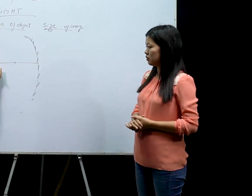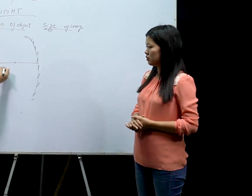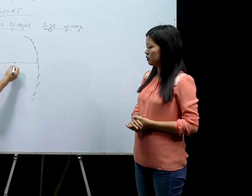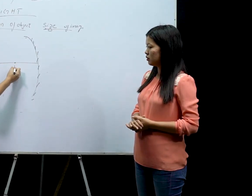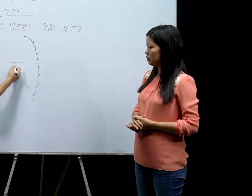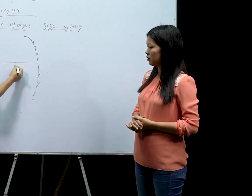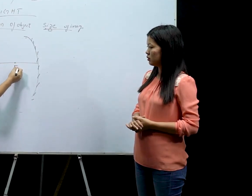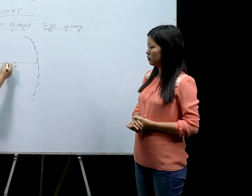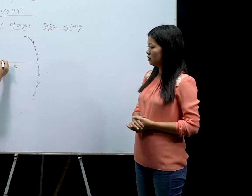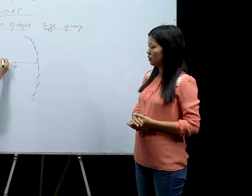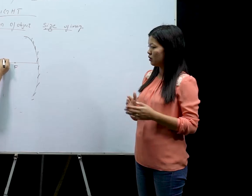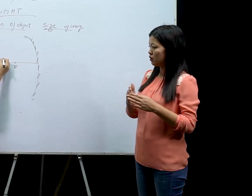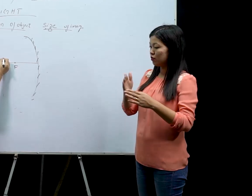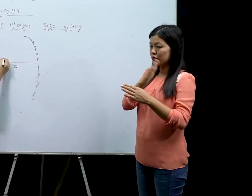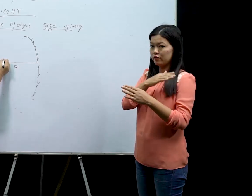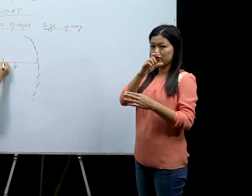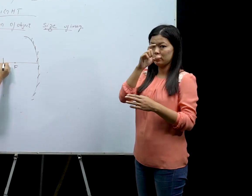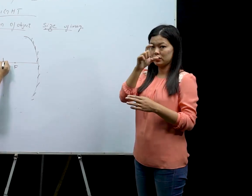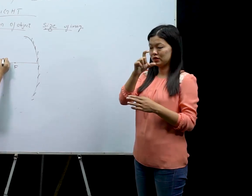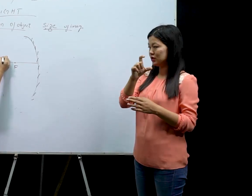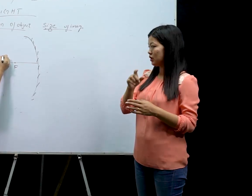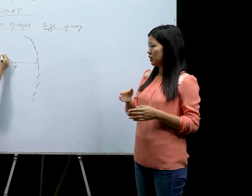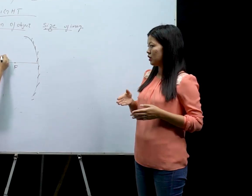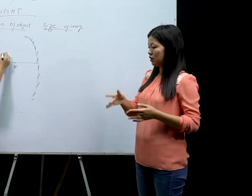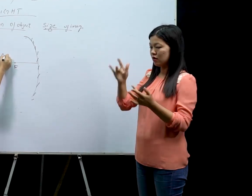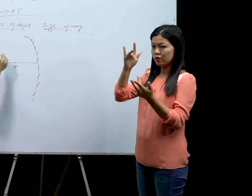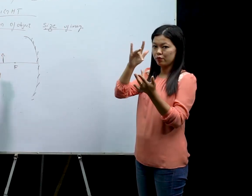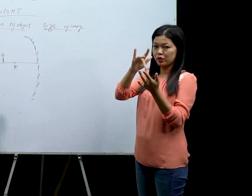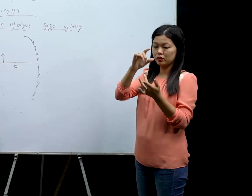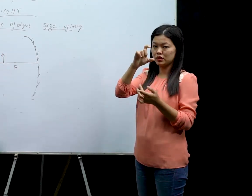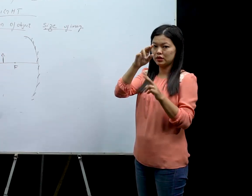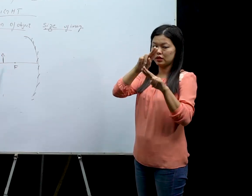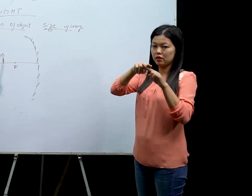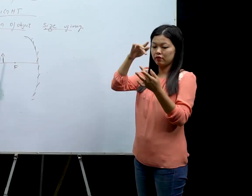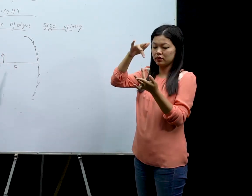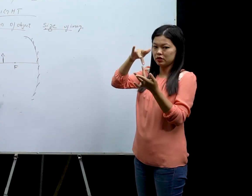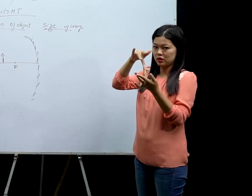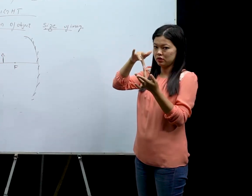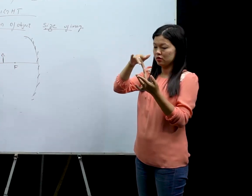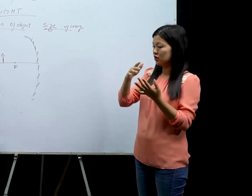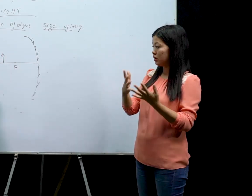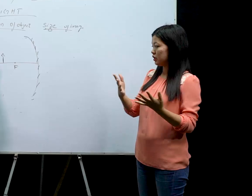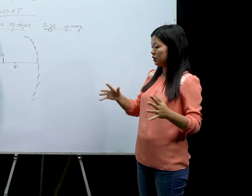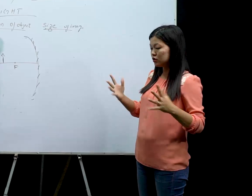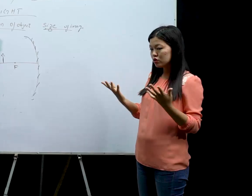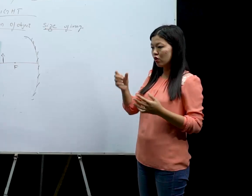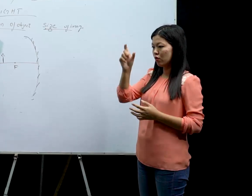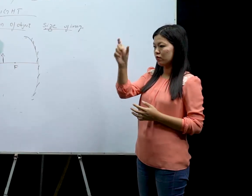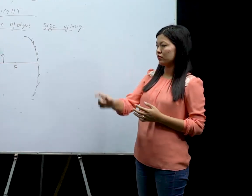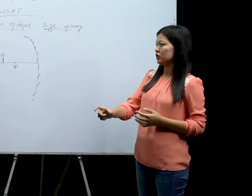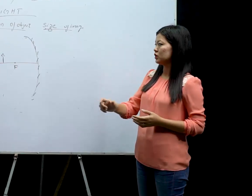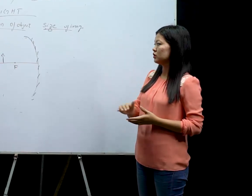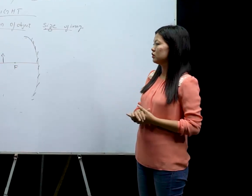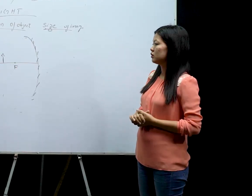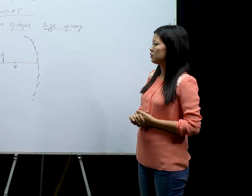right? So now we'll stand between C and F. Okay, so if this is our object, then we'll write the position of